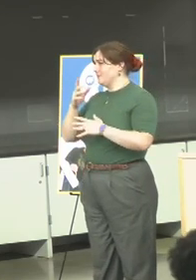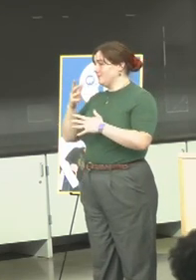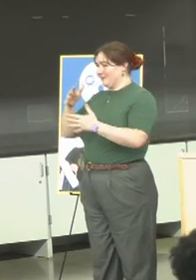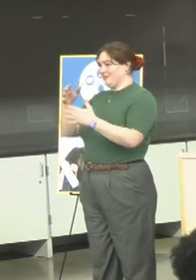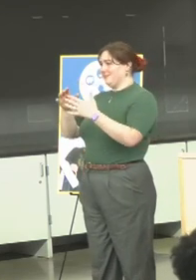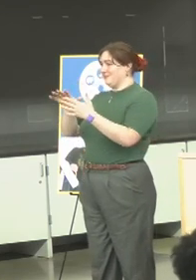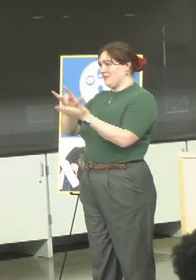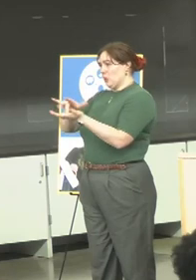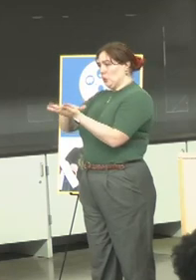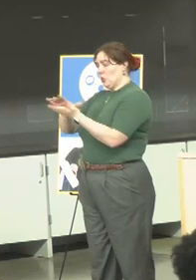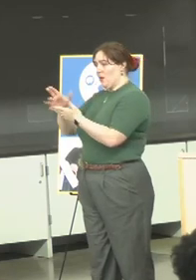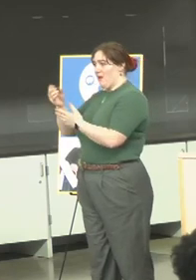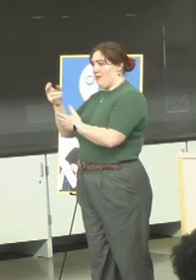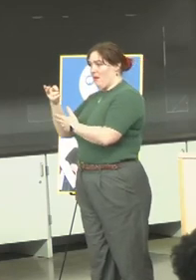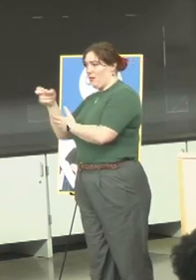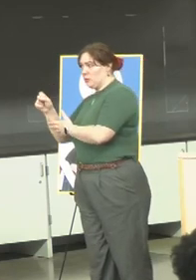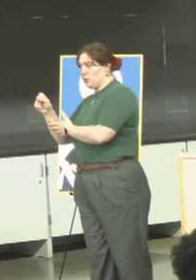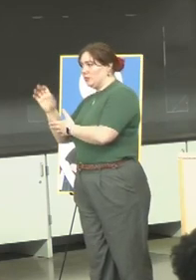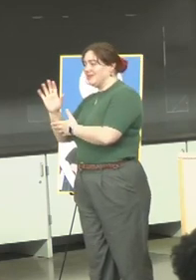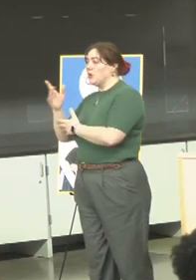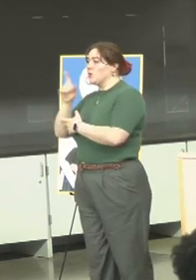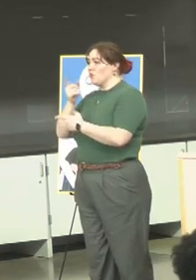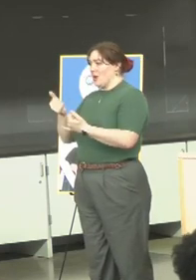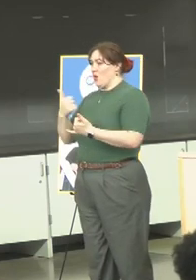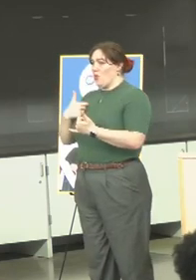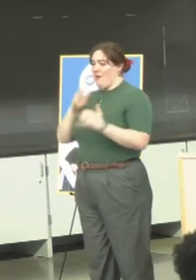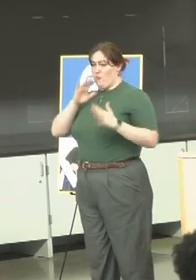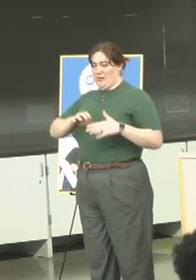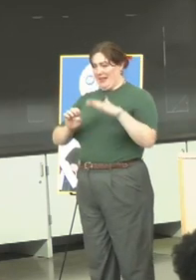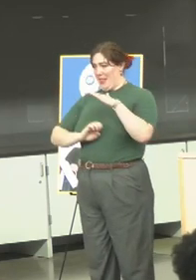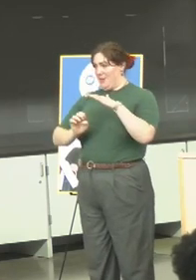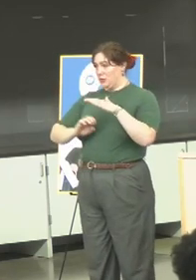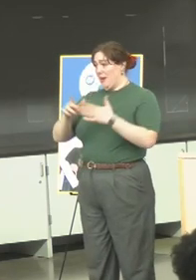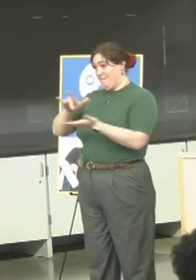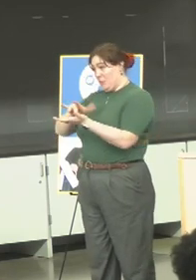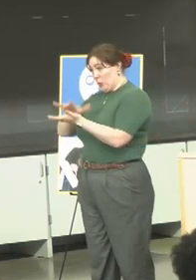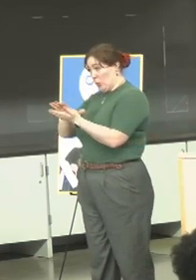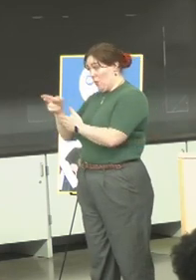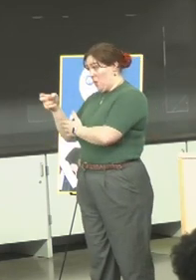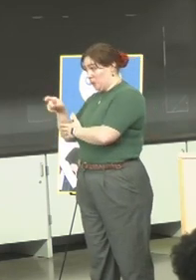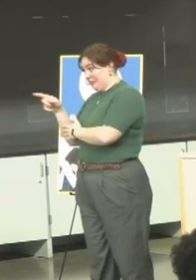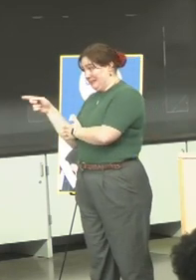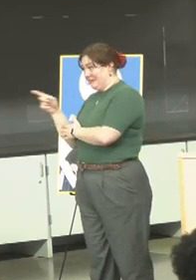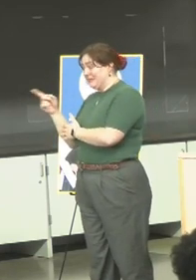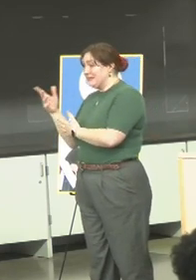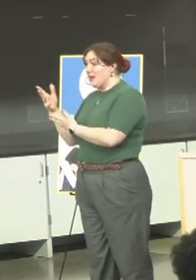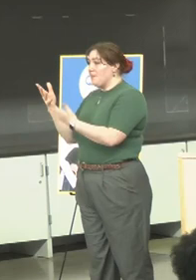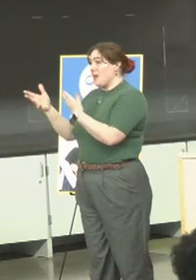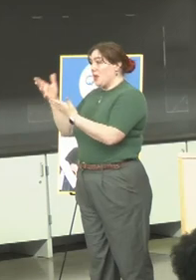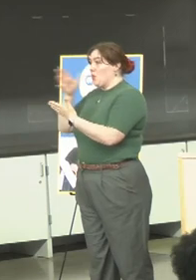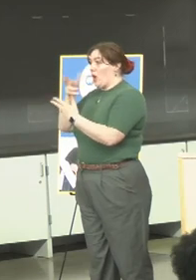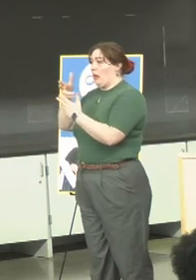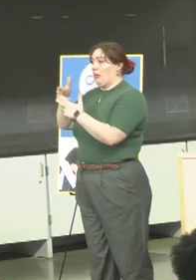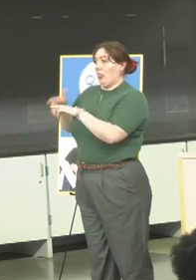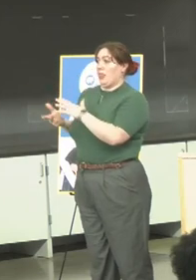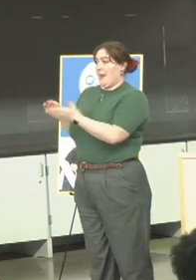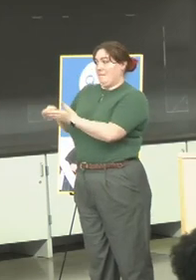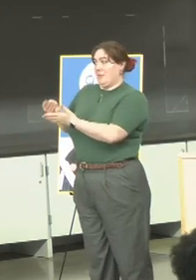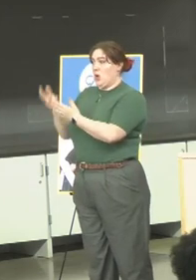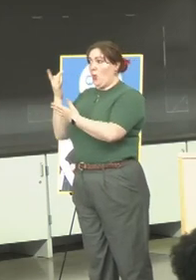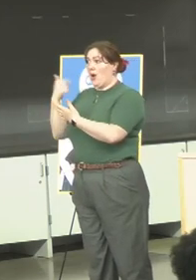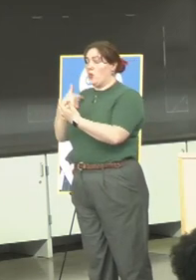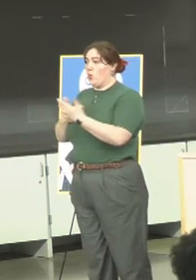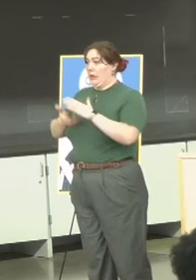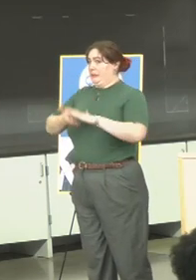elementary component of our district. Right now, our middle and high schools potentially lose a little bit of funding because we are running so many